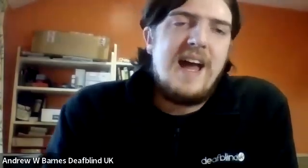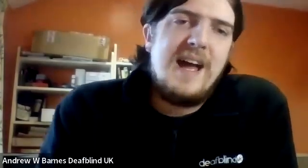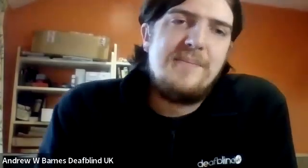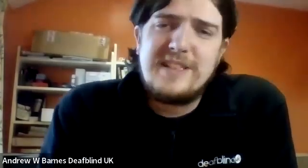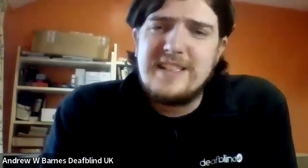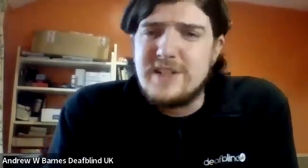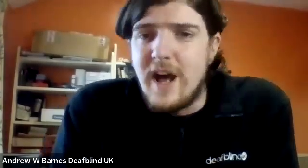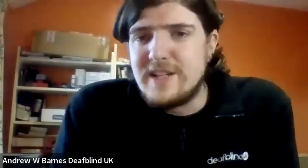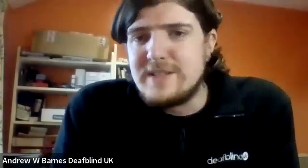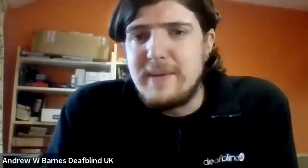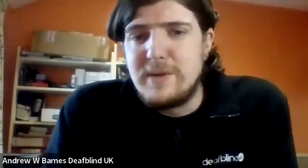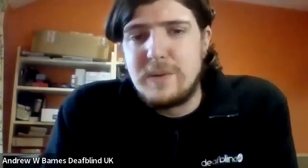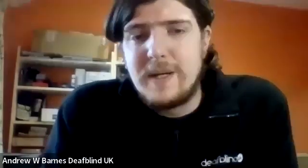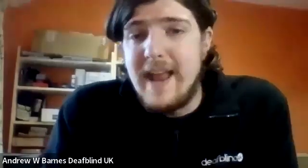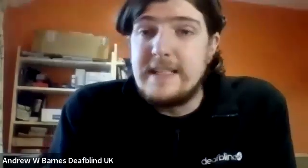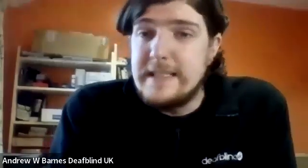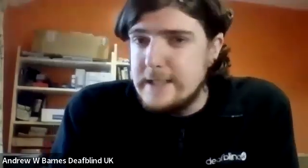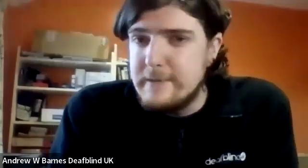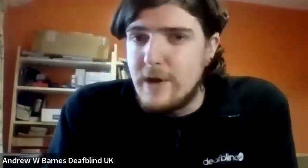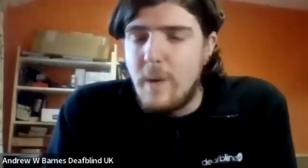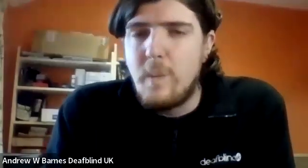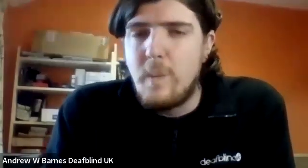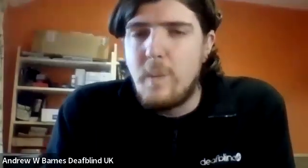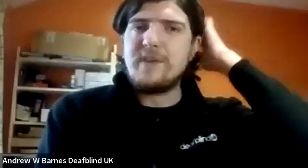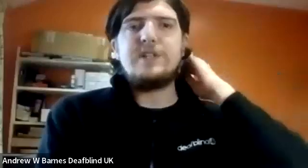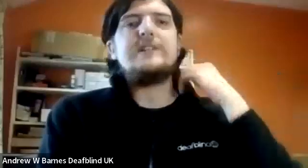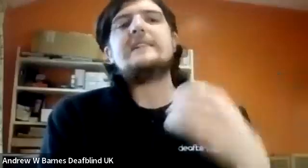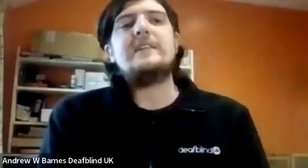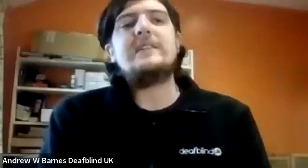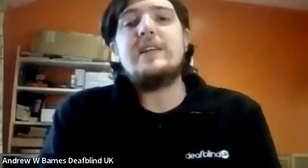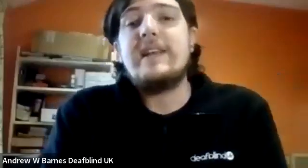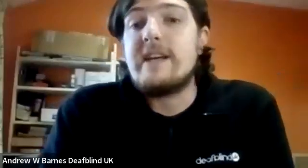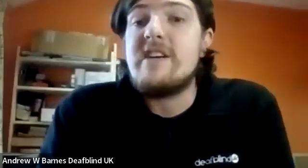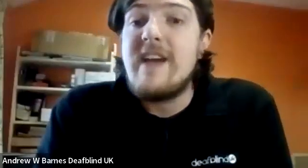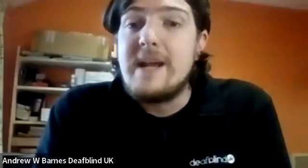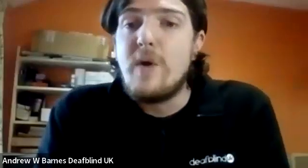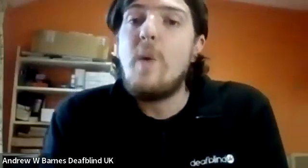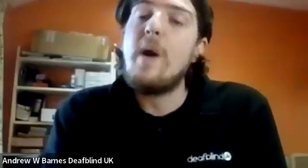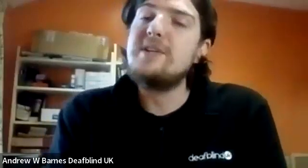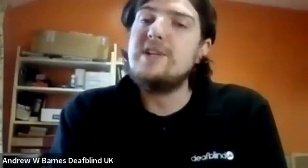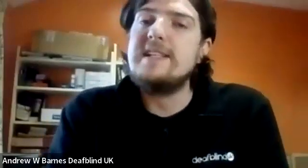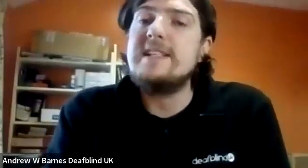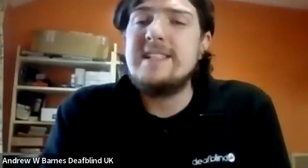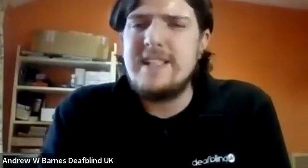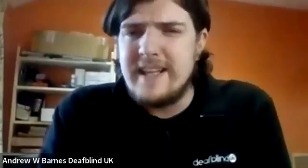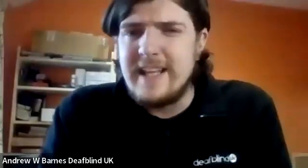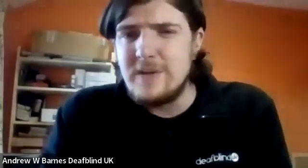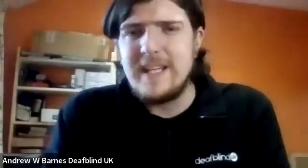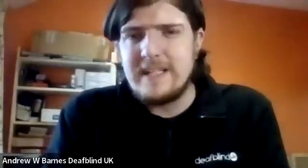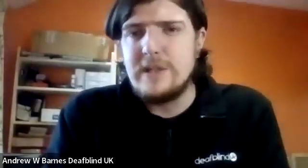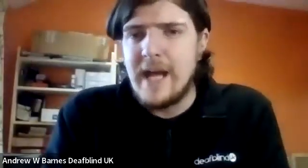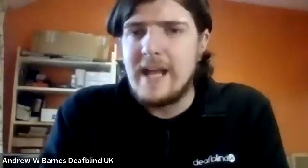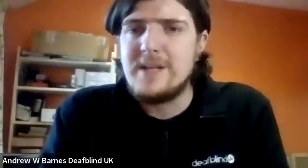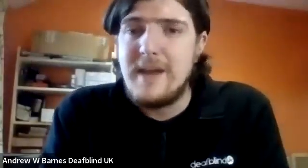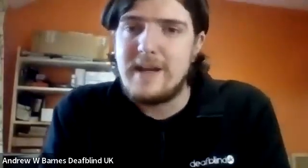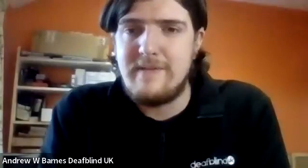So this is a chance to maybe talk about any ideas that you've got. What opportunities do you think are available, or what opportunities do you think that we